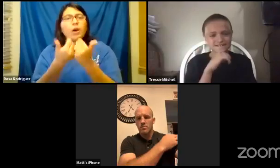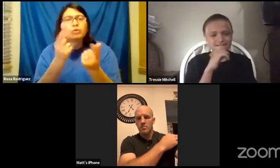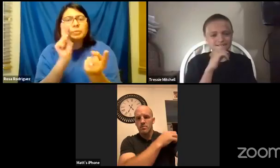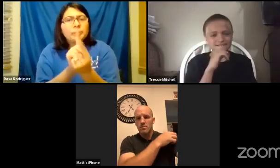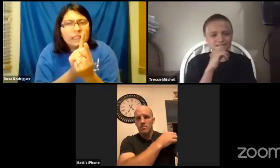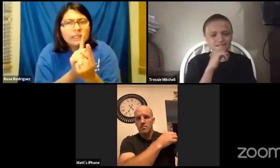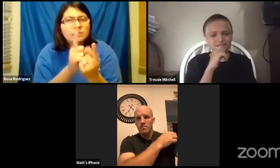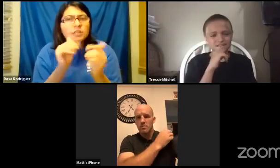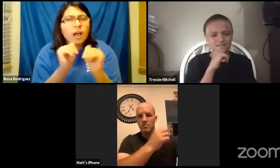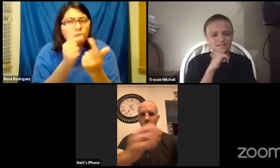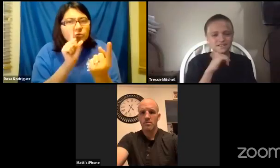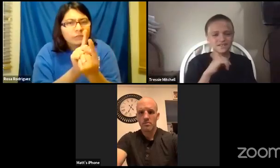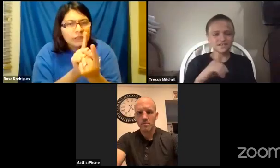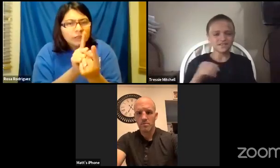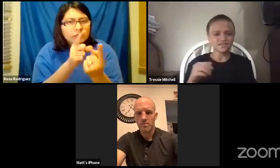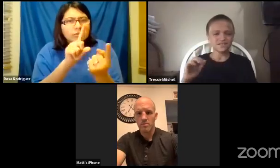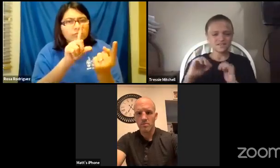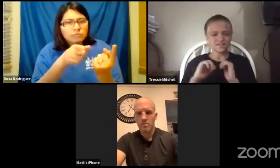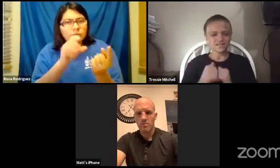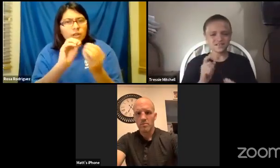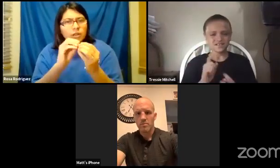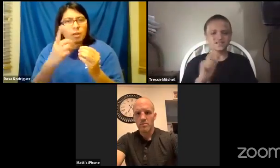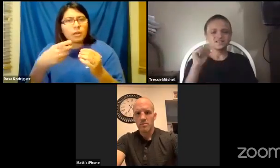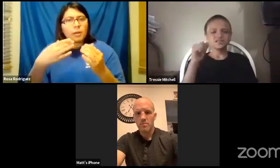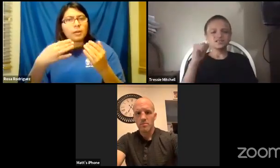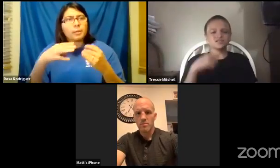I guess I should start with my questions.